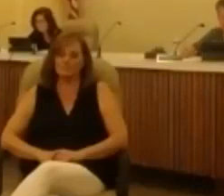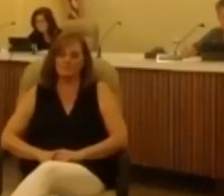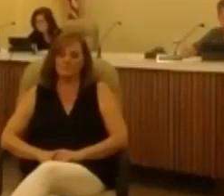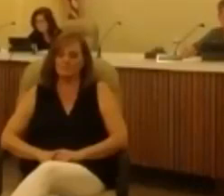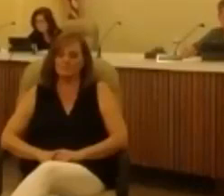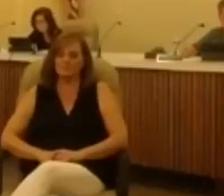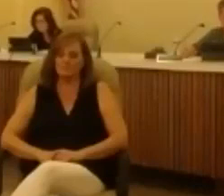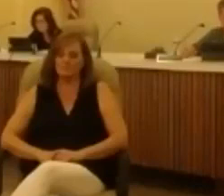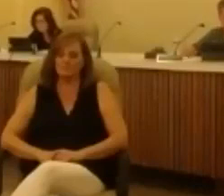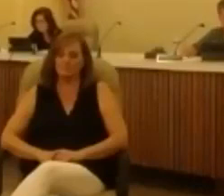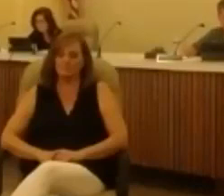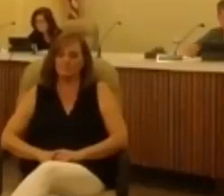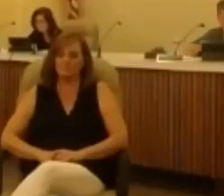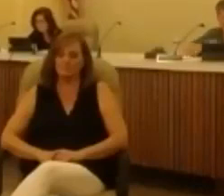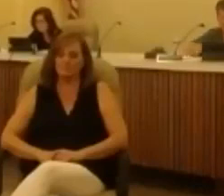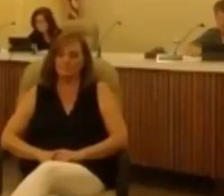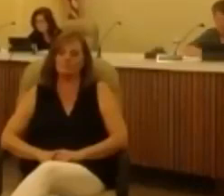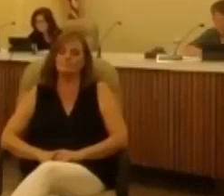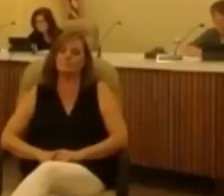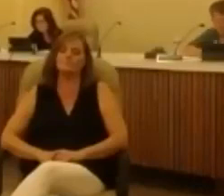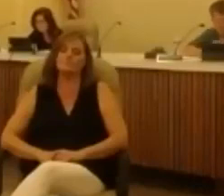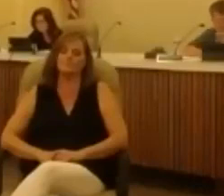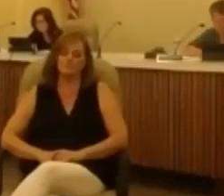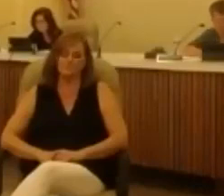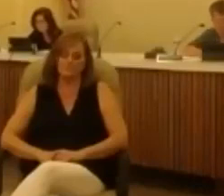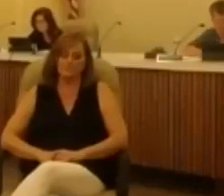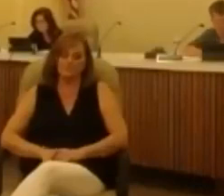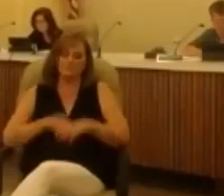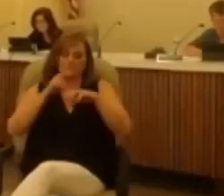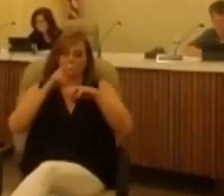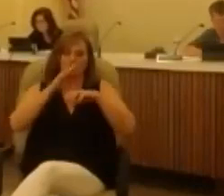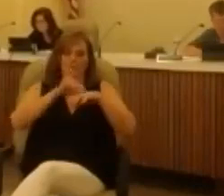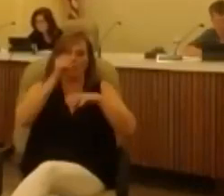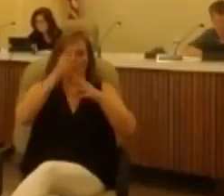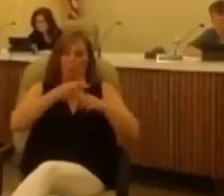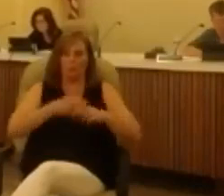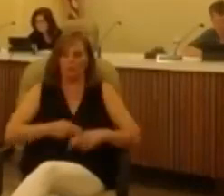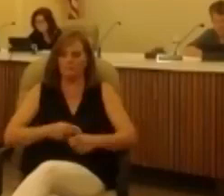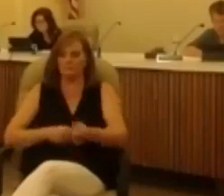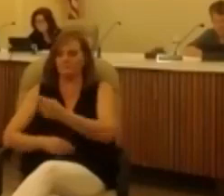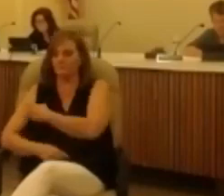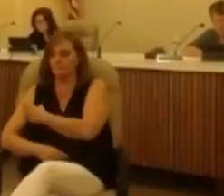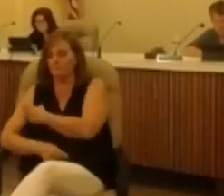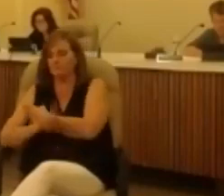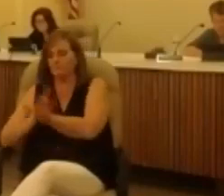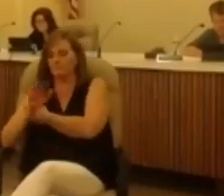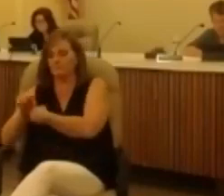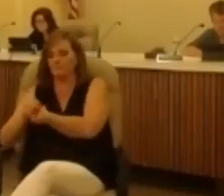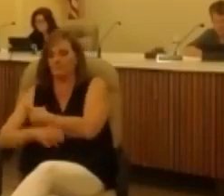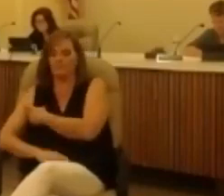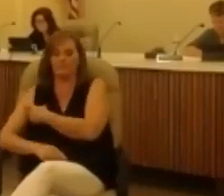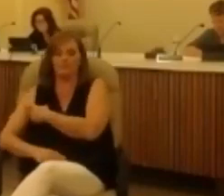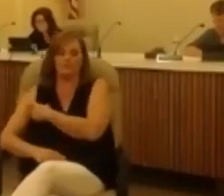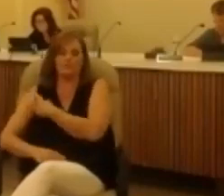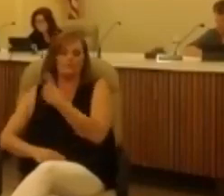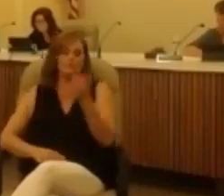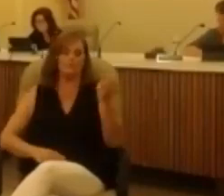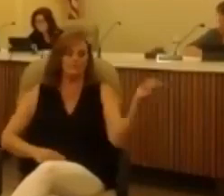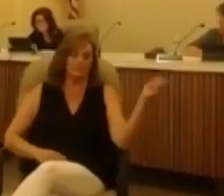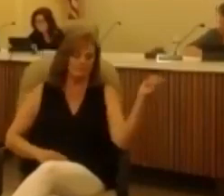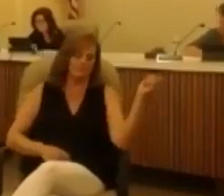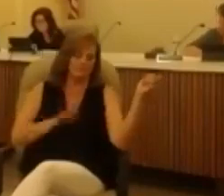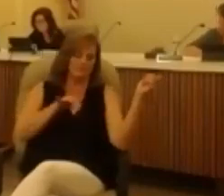Hearing no further discussion, please call the roll. Councilmember Barley, Aye. Councilmember